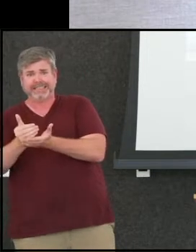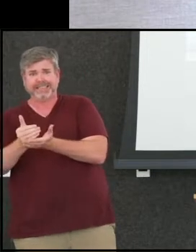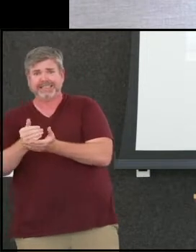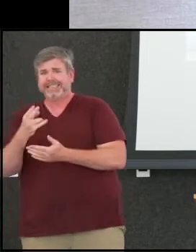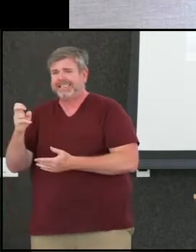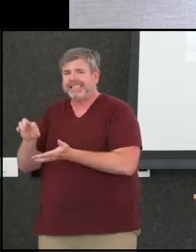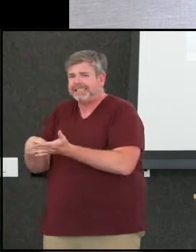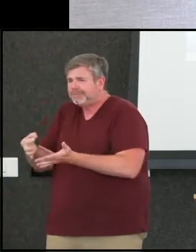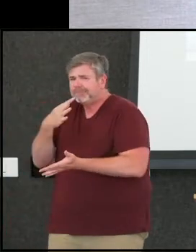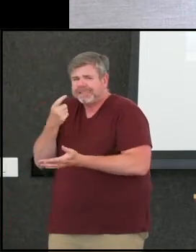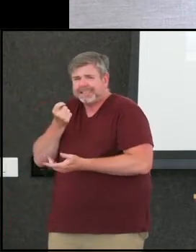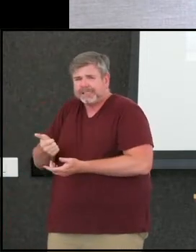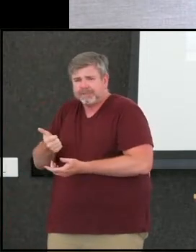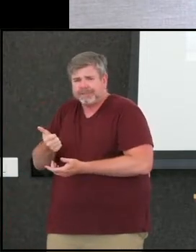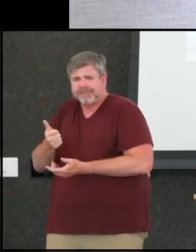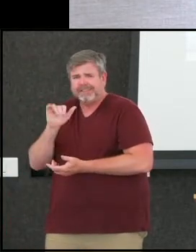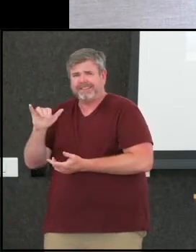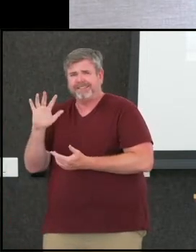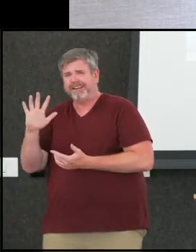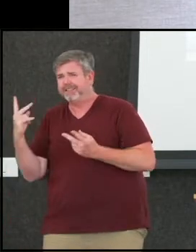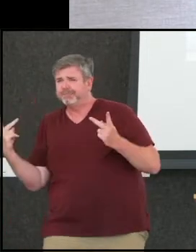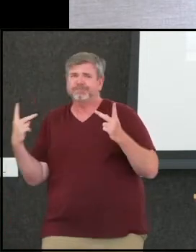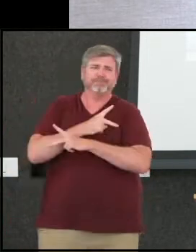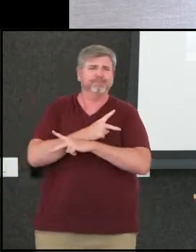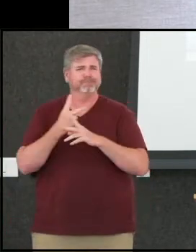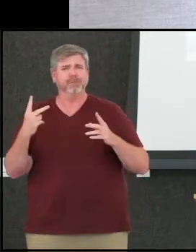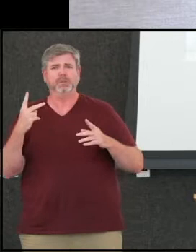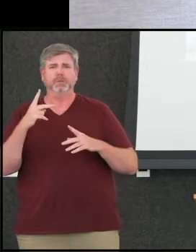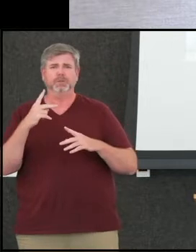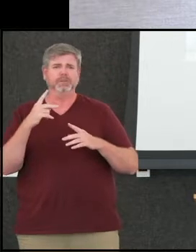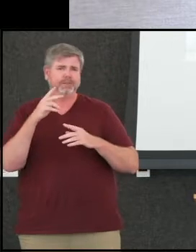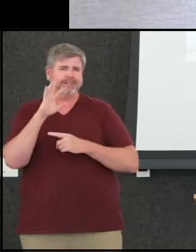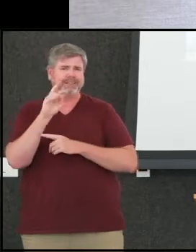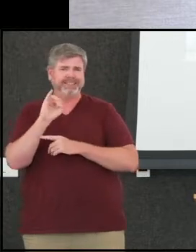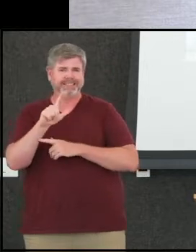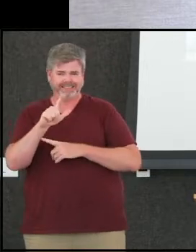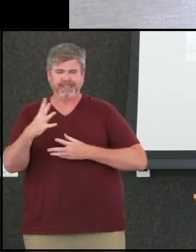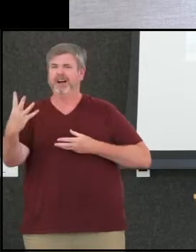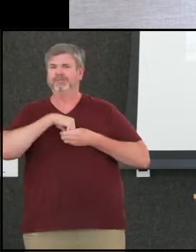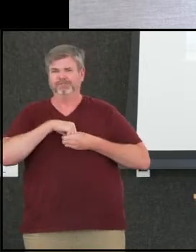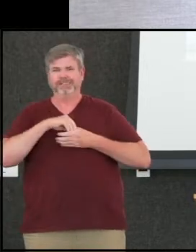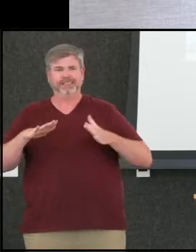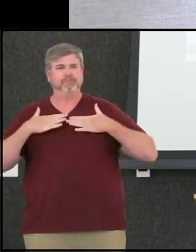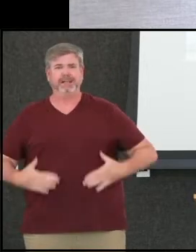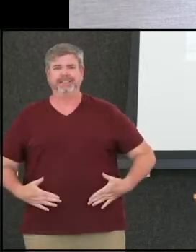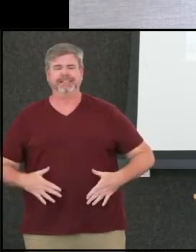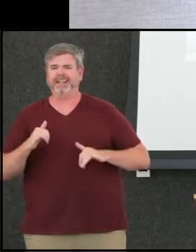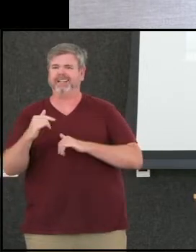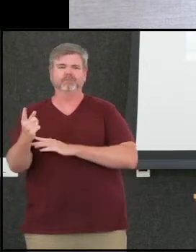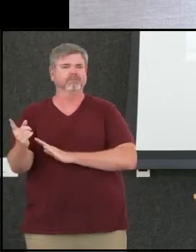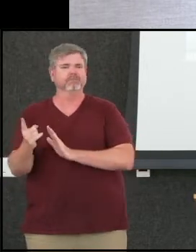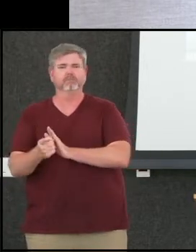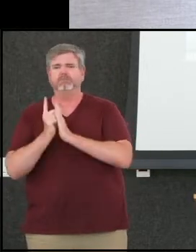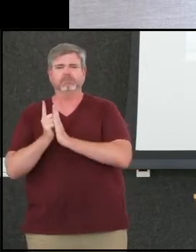have killed him was in his body. And Colin didn't ask for